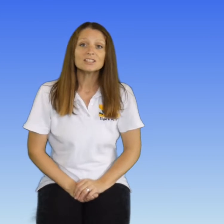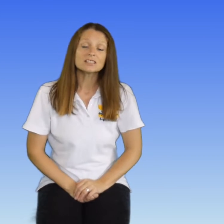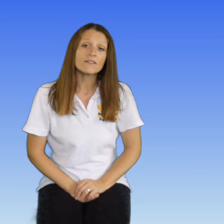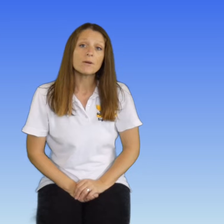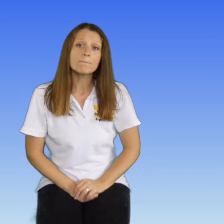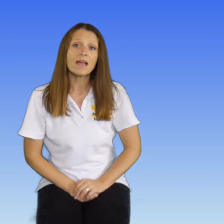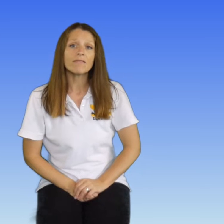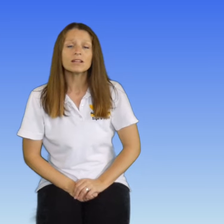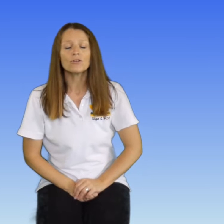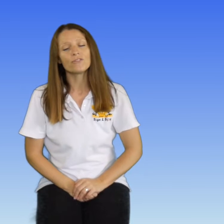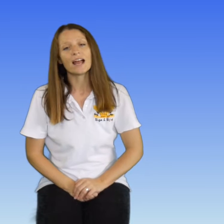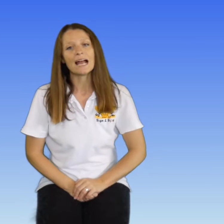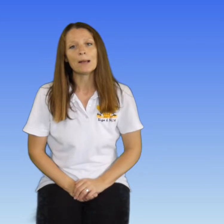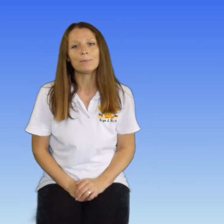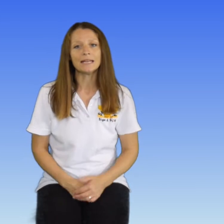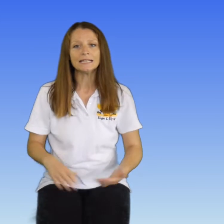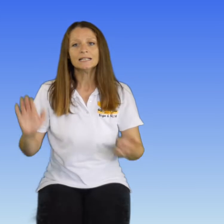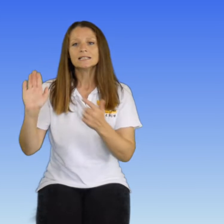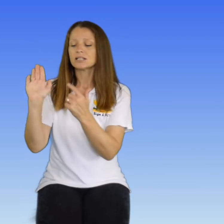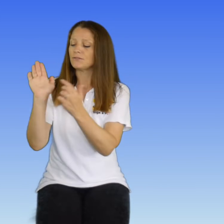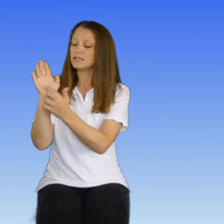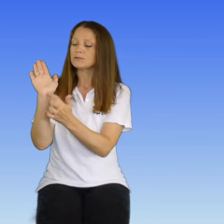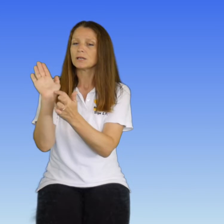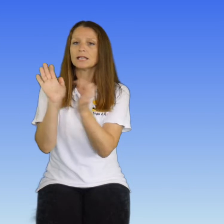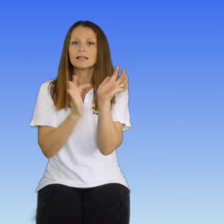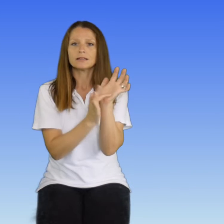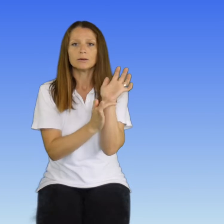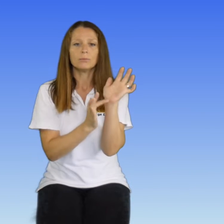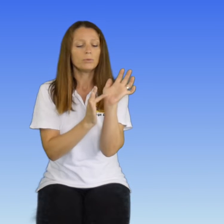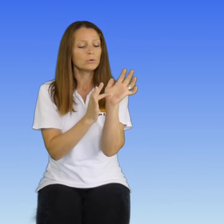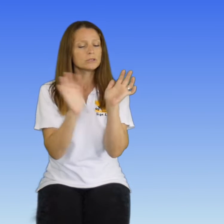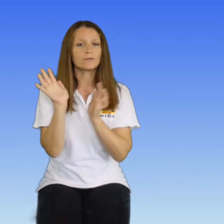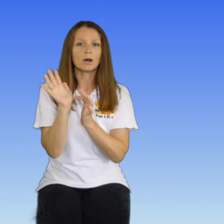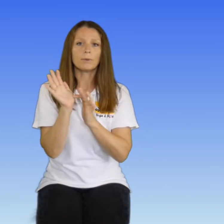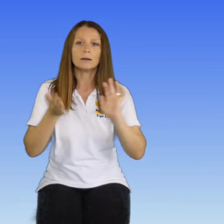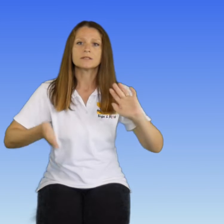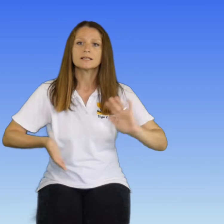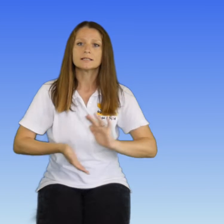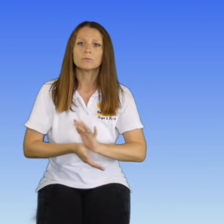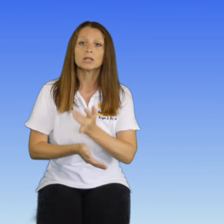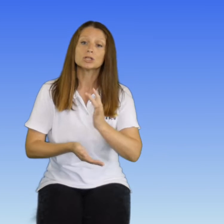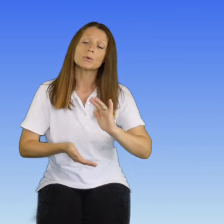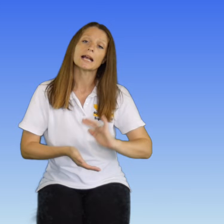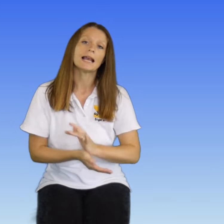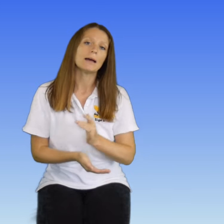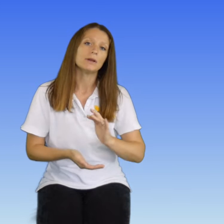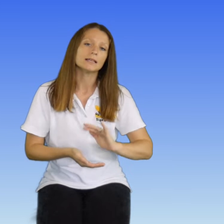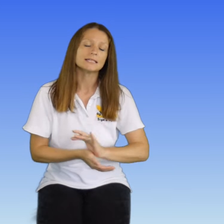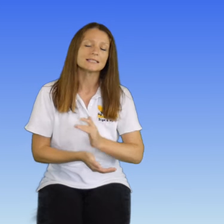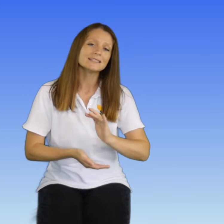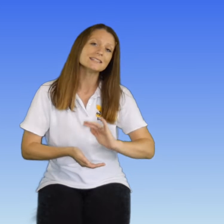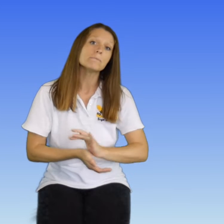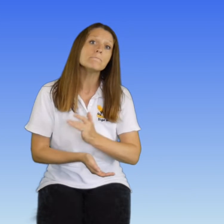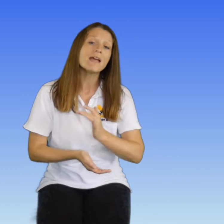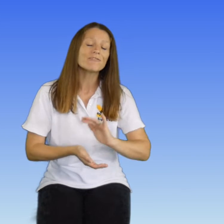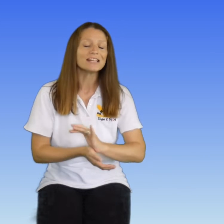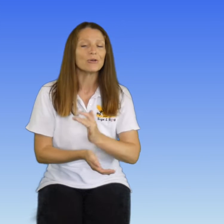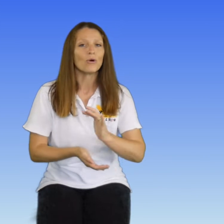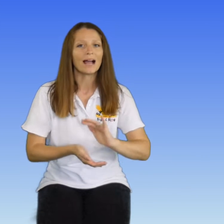sign for merry or for happy. So for this, we're going to get the balls of our palms like this, and we're going to do a clap like this. And this is merry or